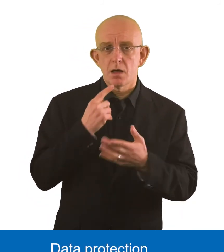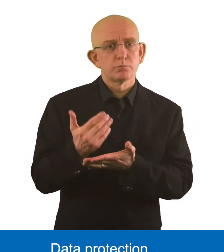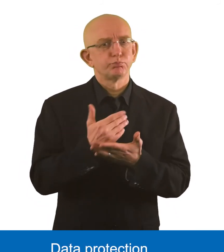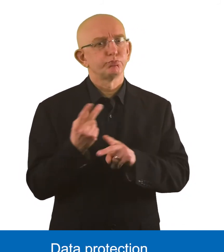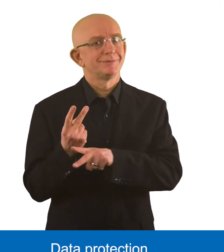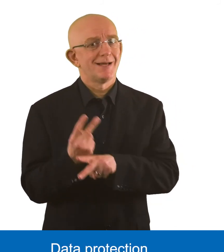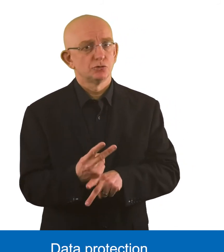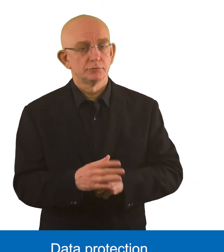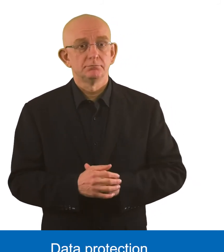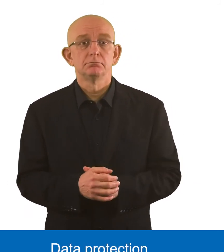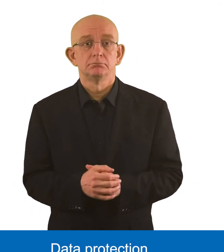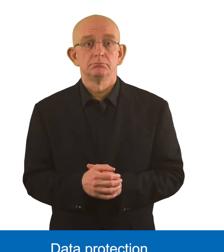protection.